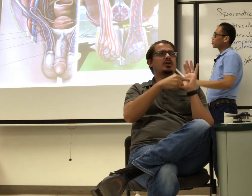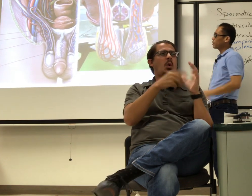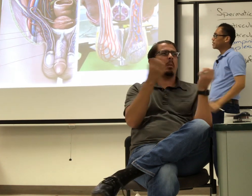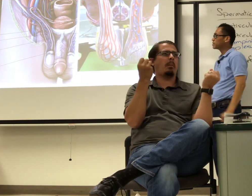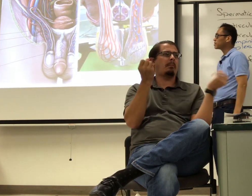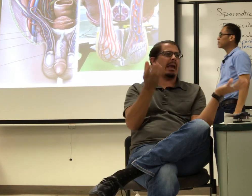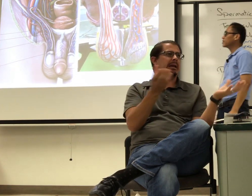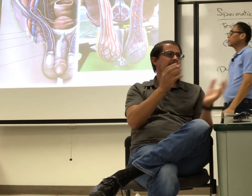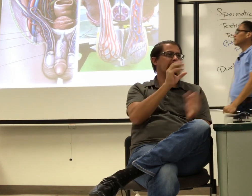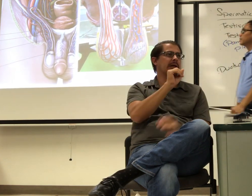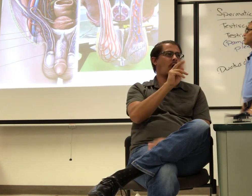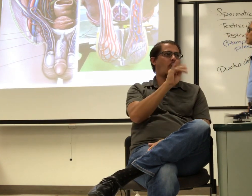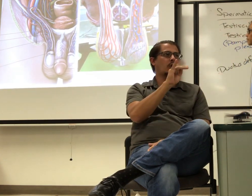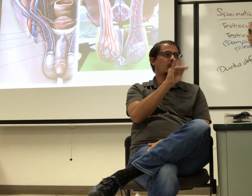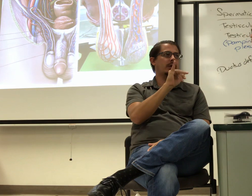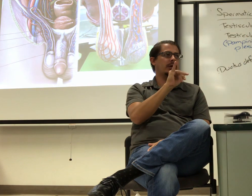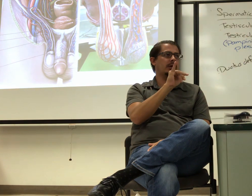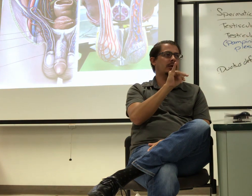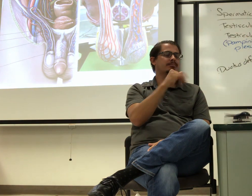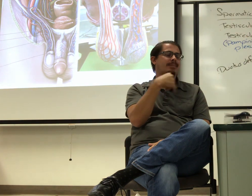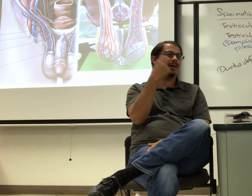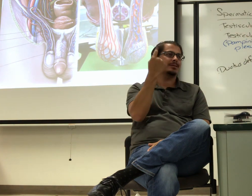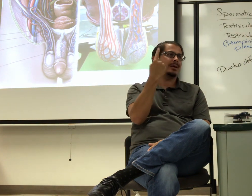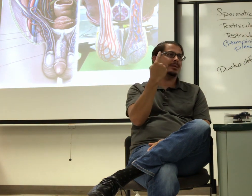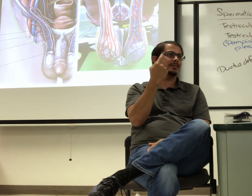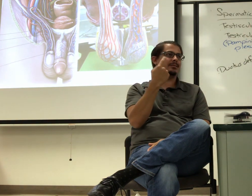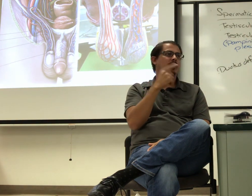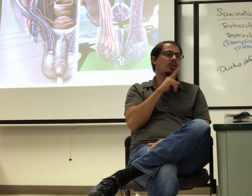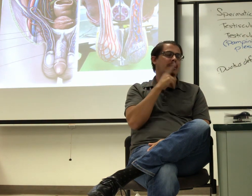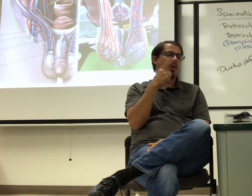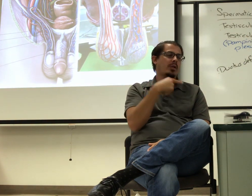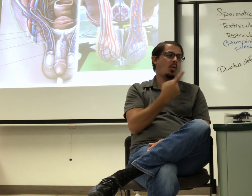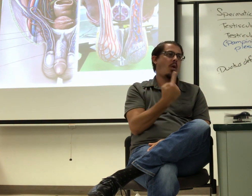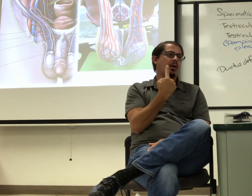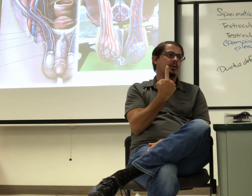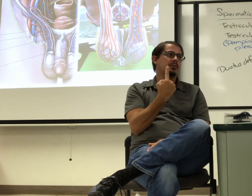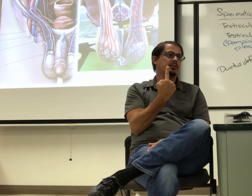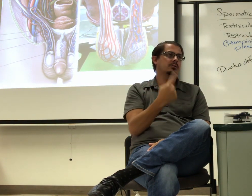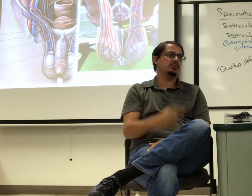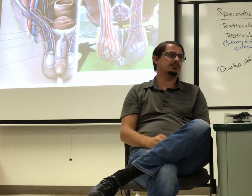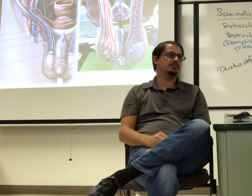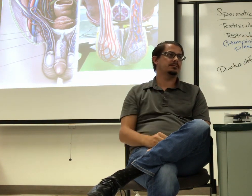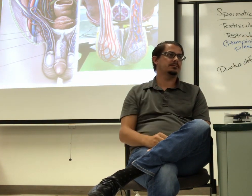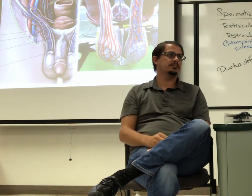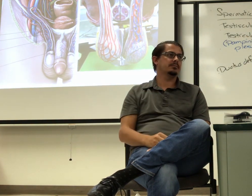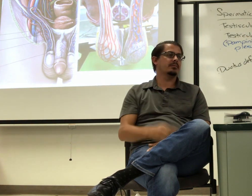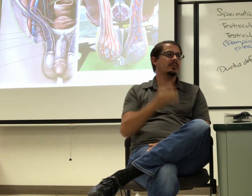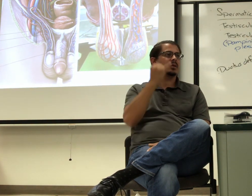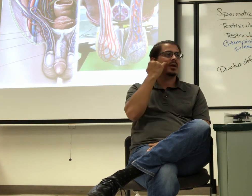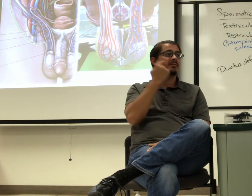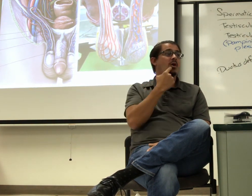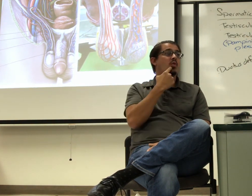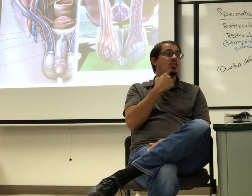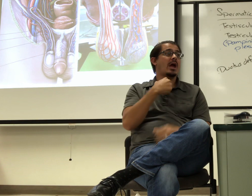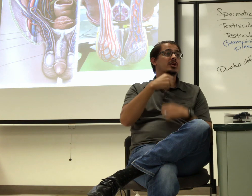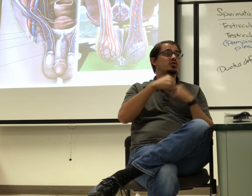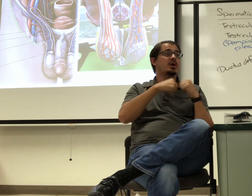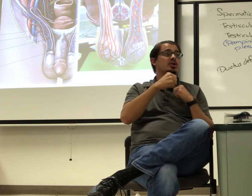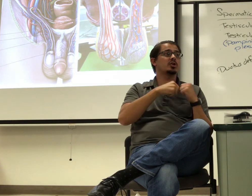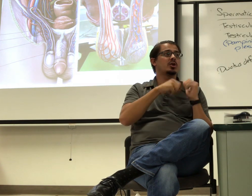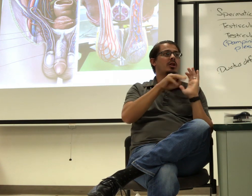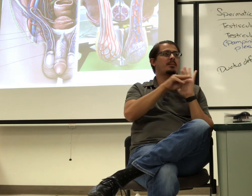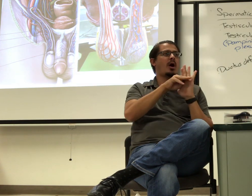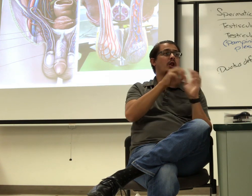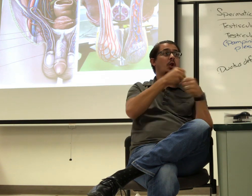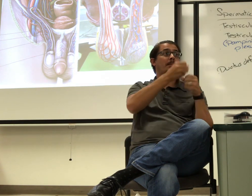many arteries. My understanding is there's only one. But if it's a red structure, the model makers